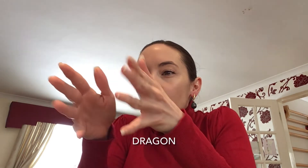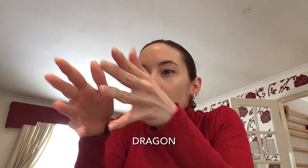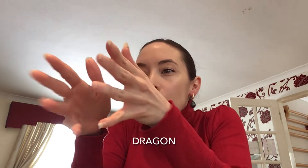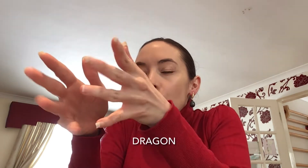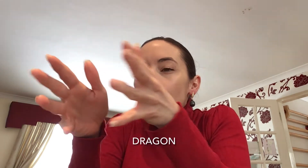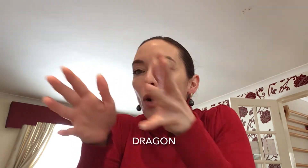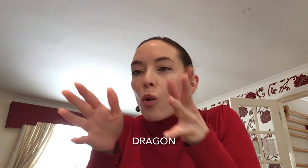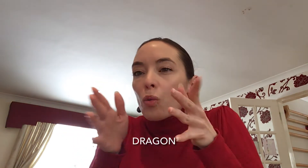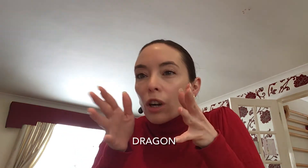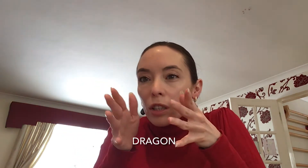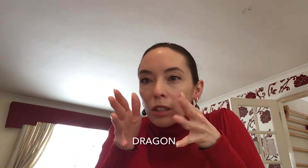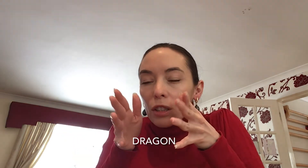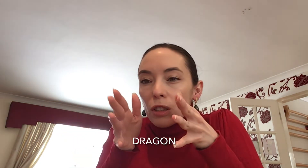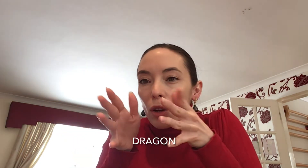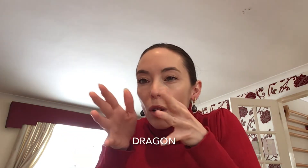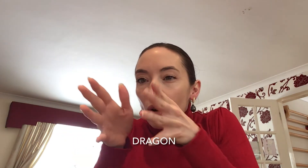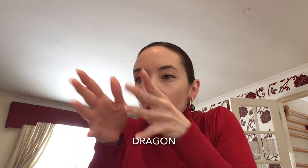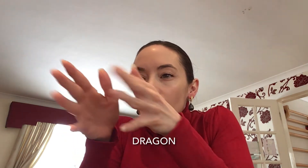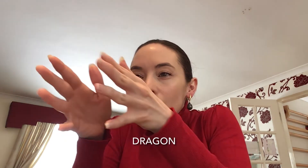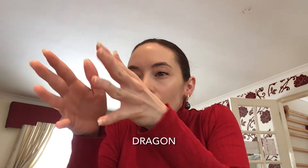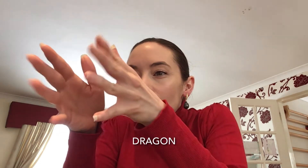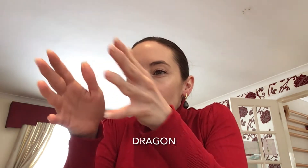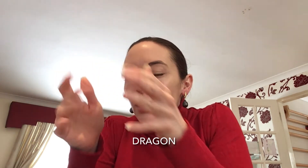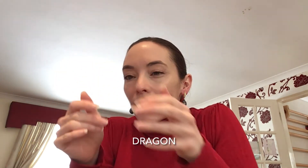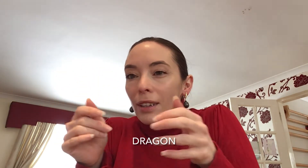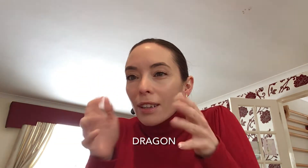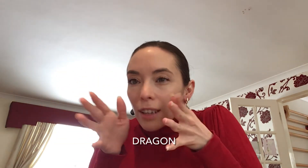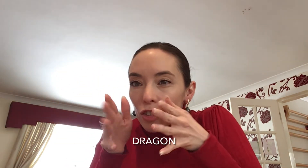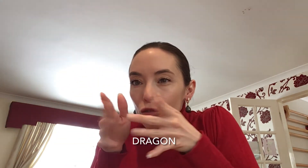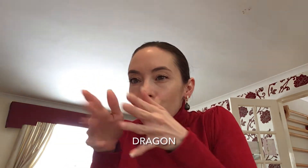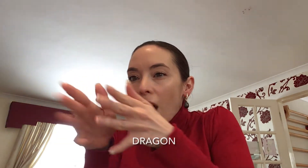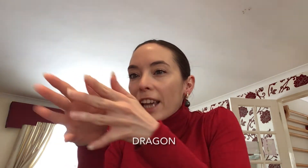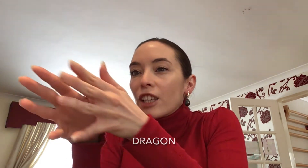flames forwards. Whoa. Dragon.